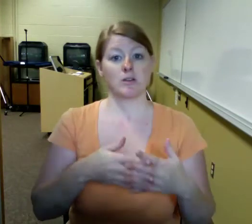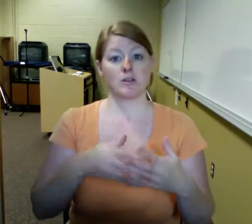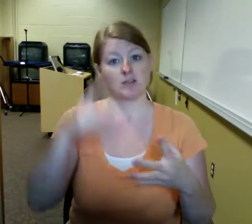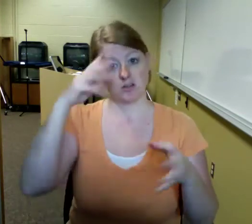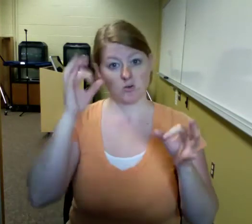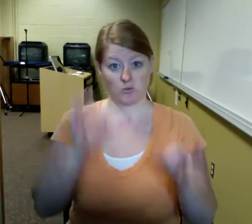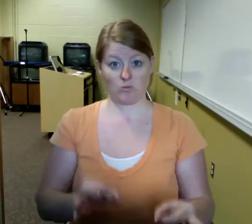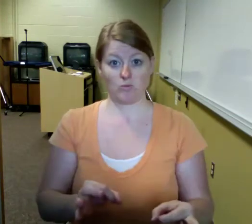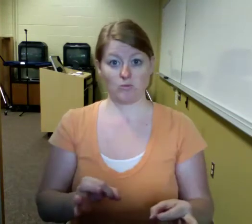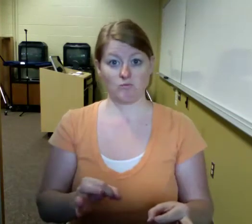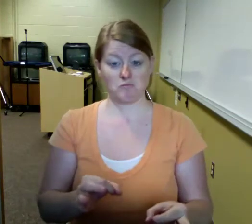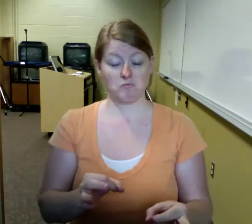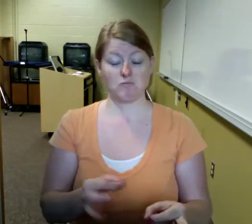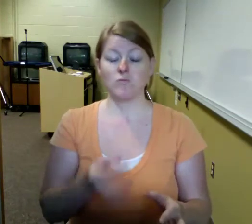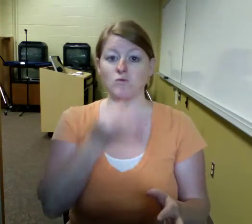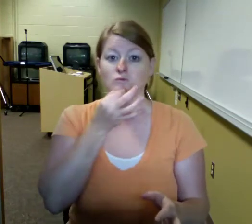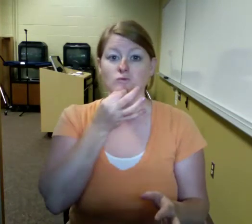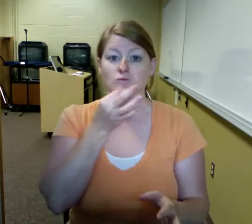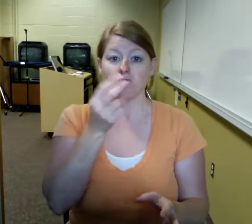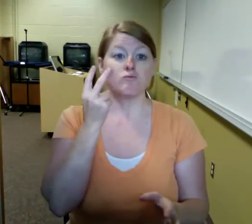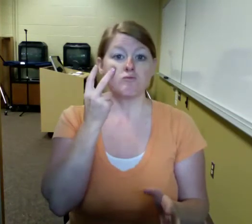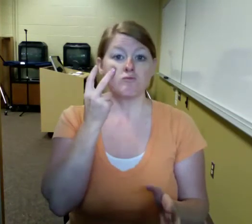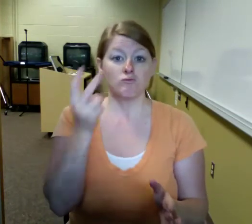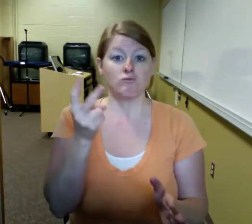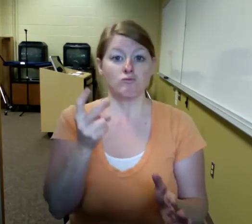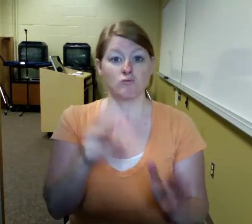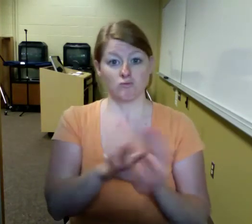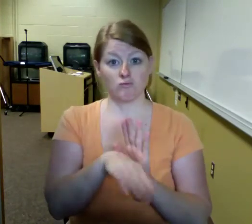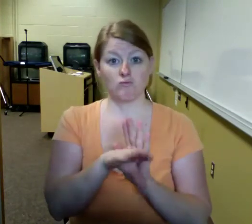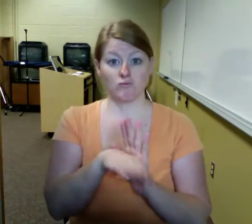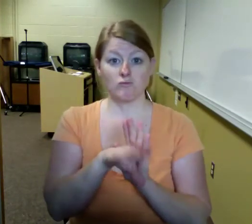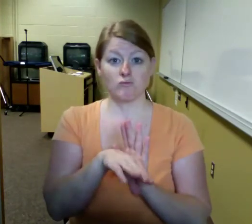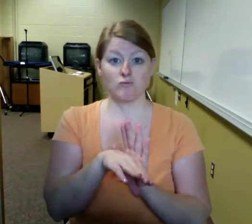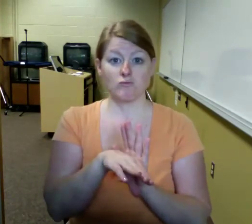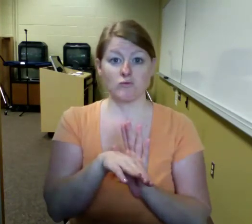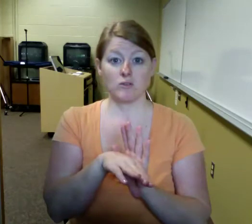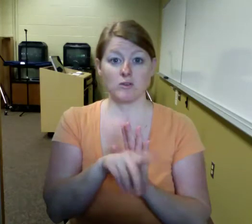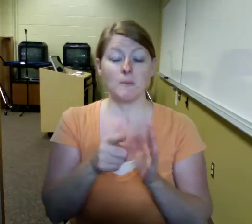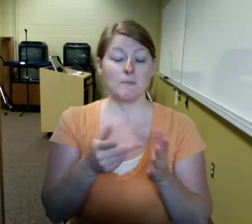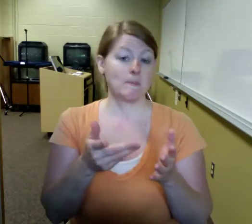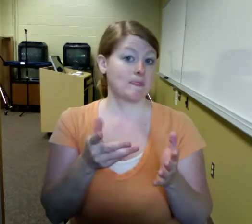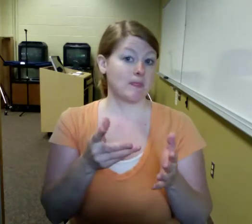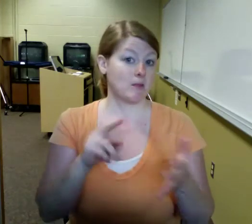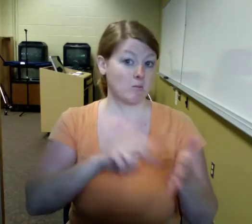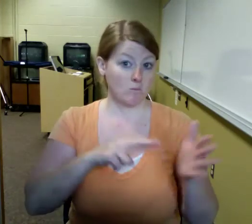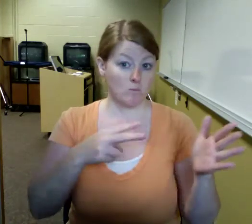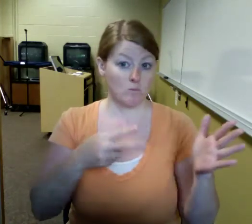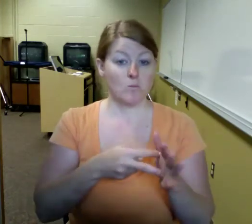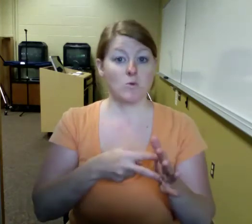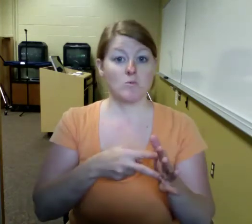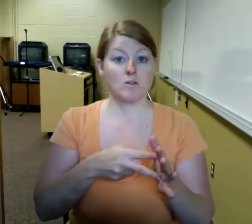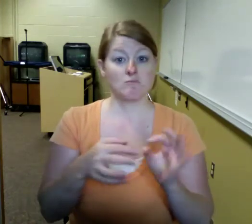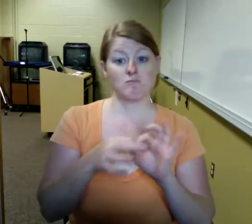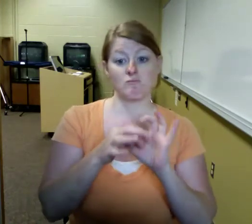the tapes associated with the 6 videotapes. These tapes are designed to be used in conjunction with the